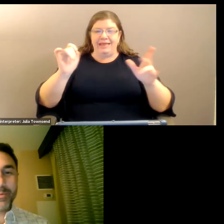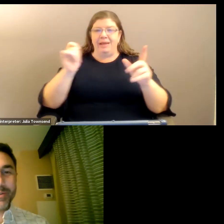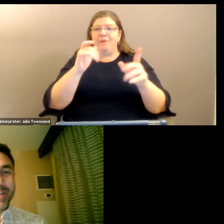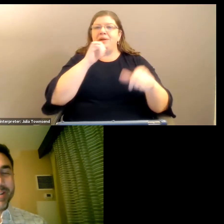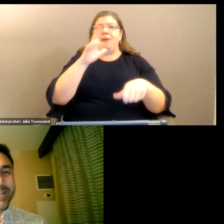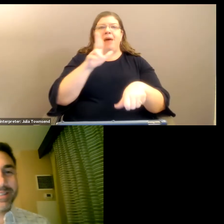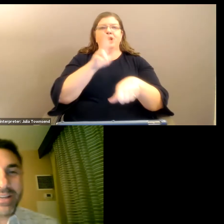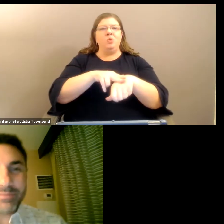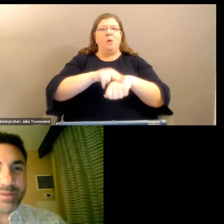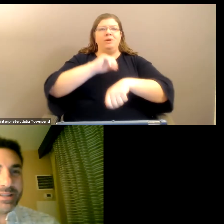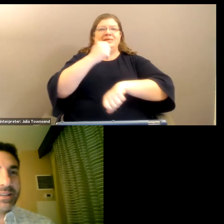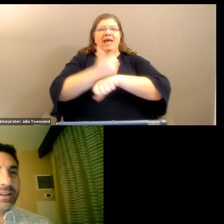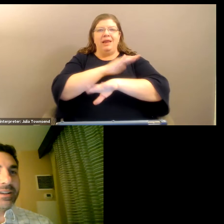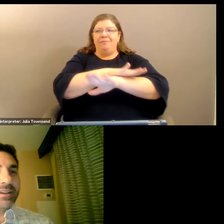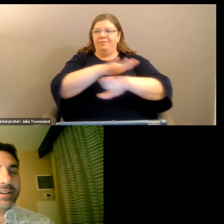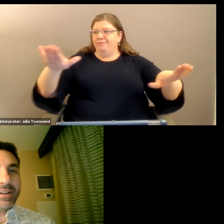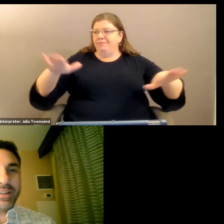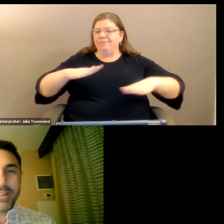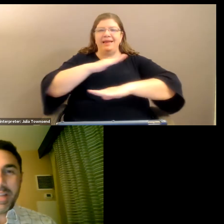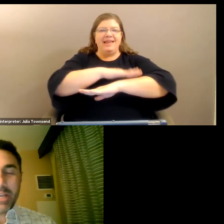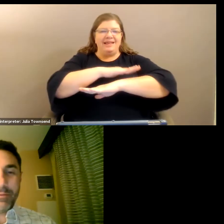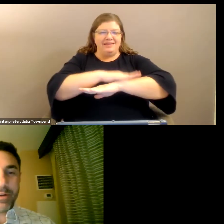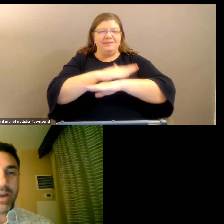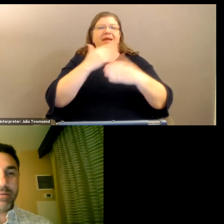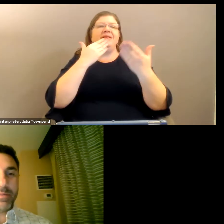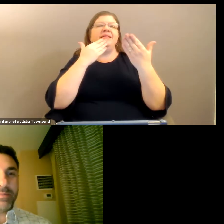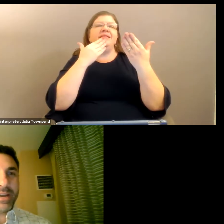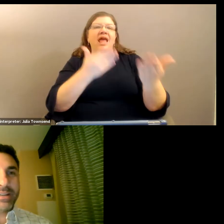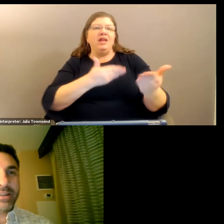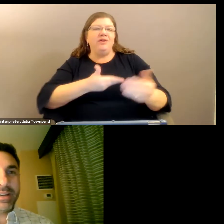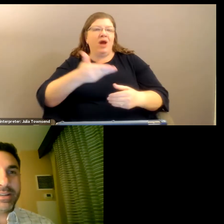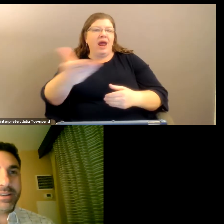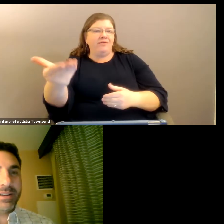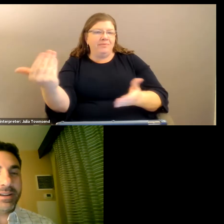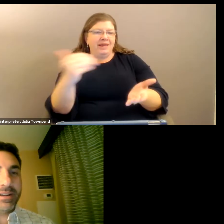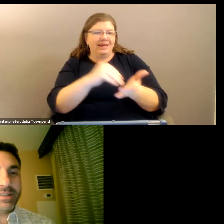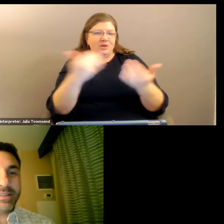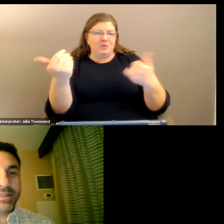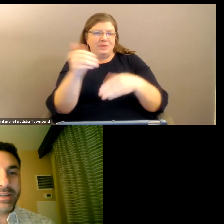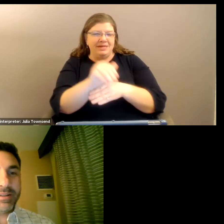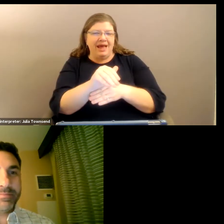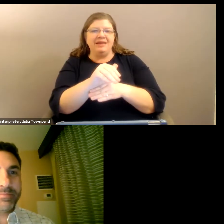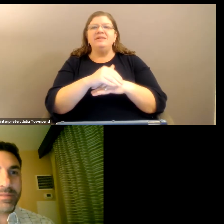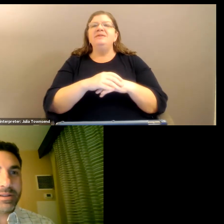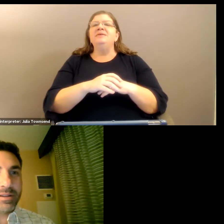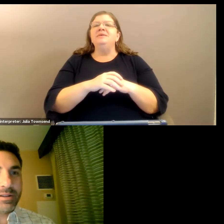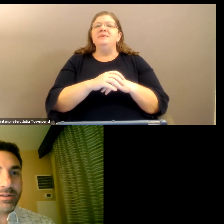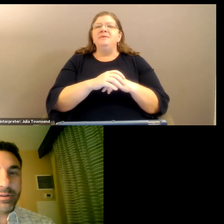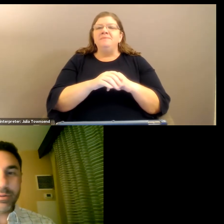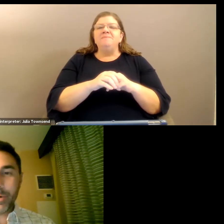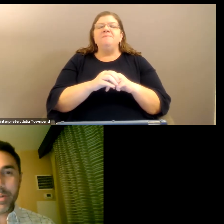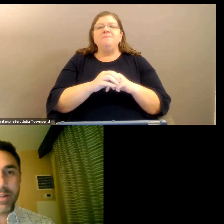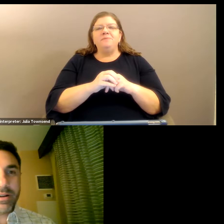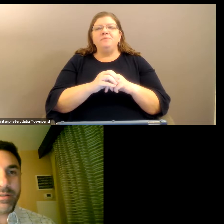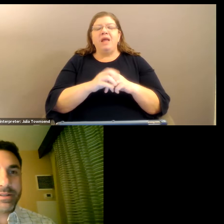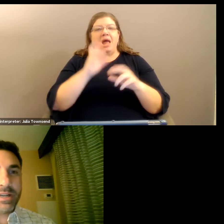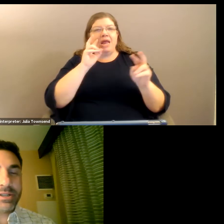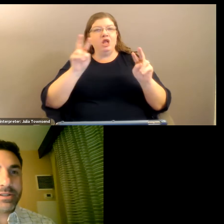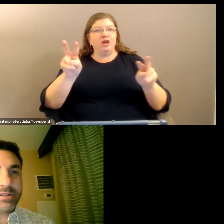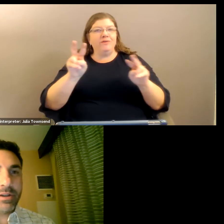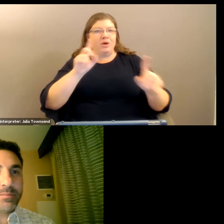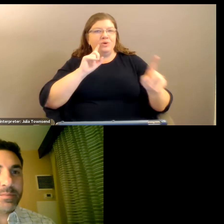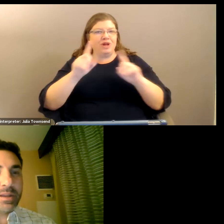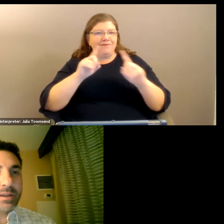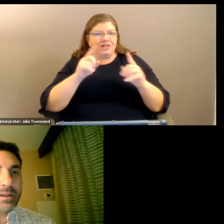my normal desk set up. But thank you for having me back tonight, and look forward to the